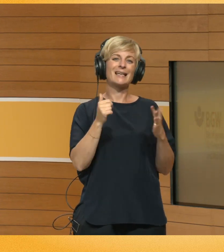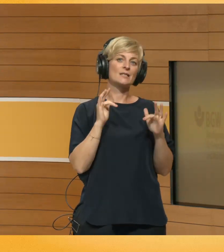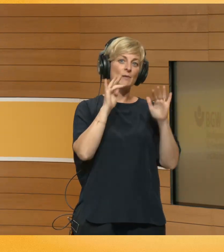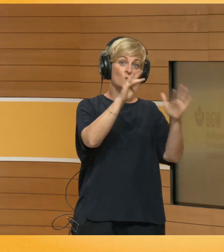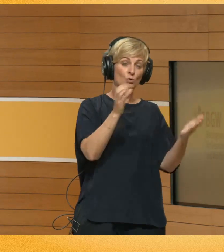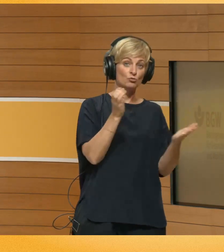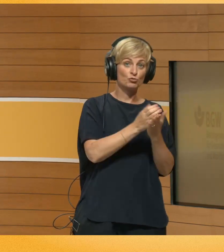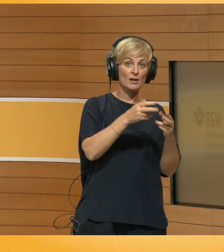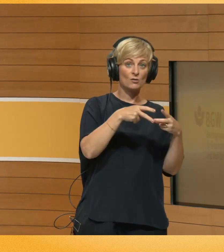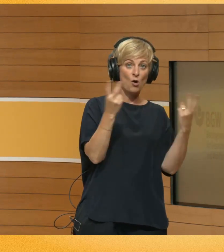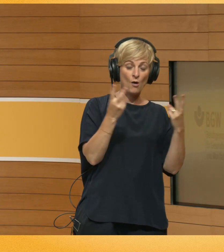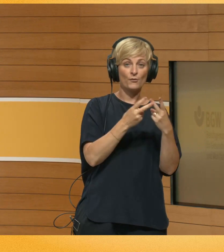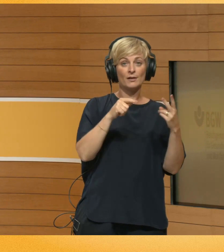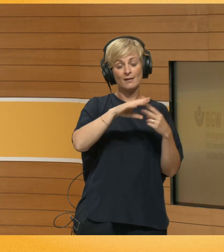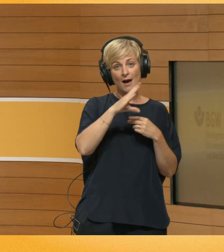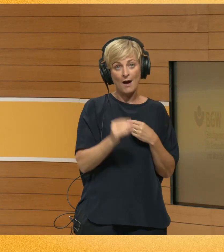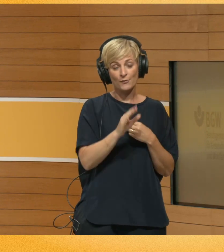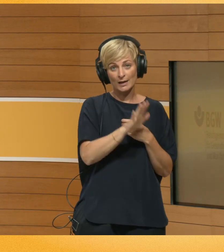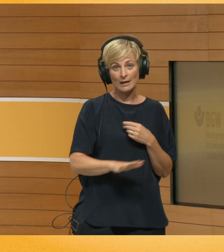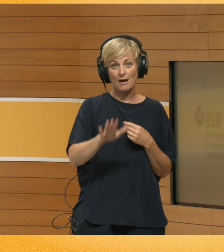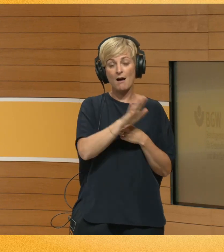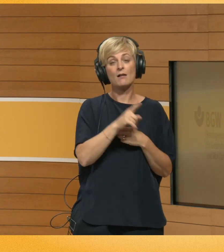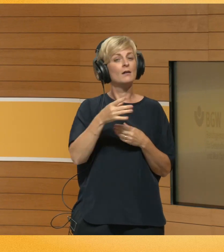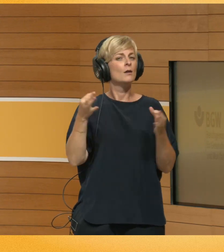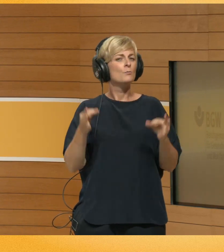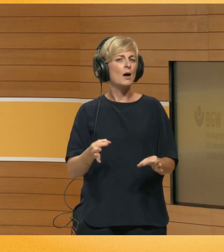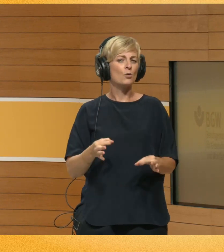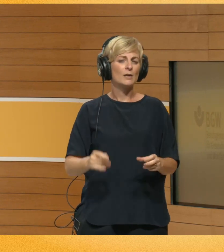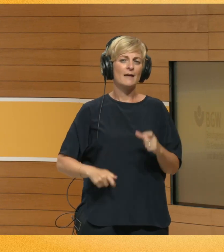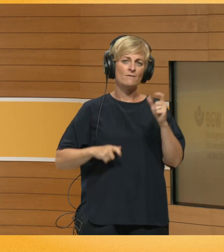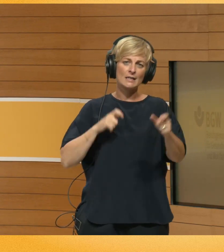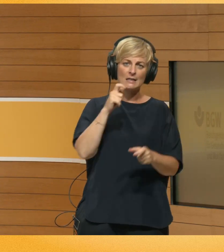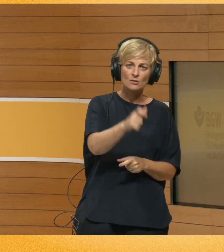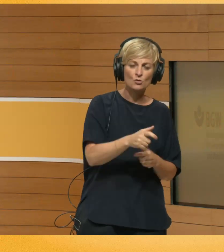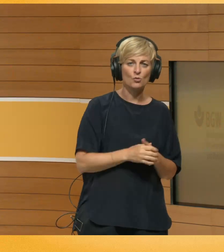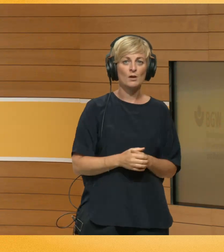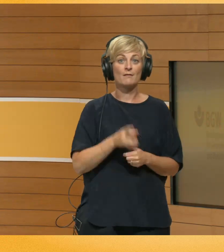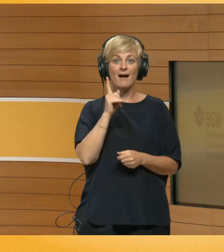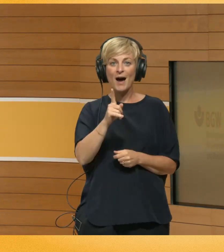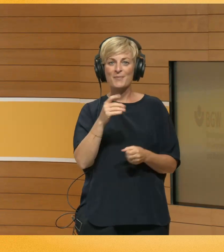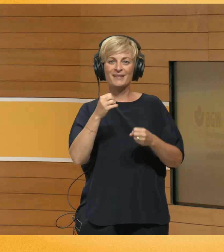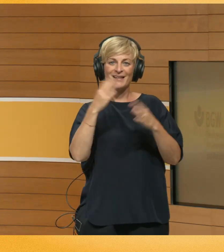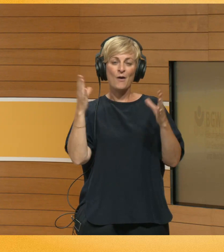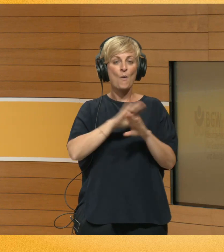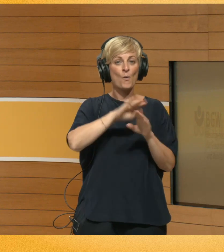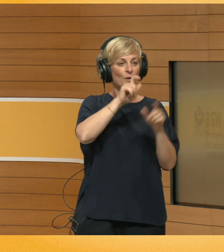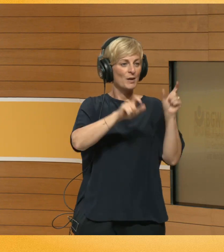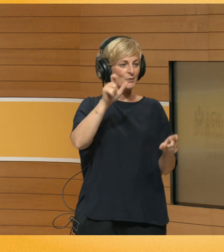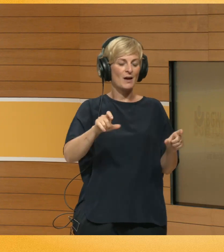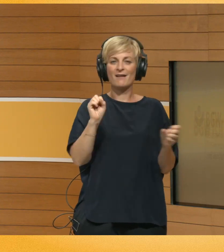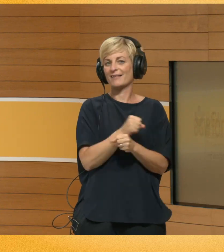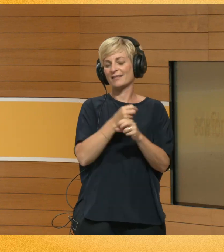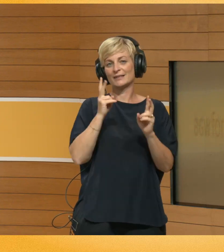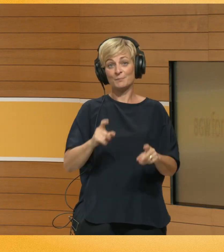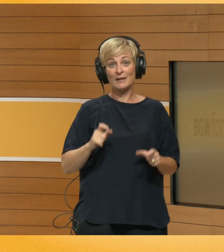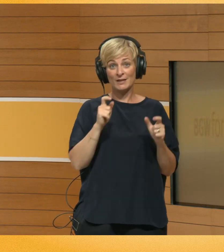well, because how can you drive in investment when you don't have a workforce? This is some of the conversations I've been having with some of the